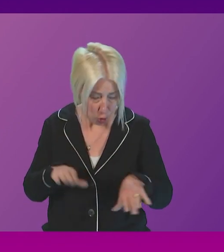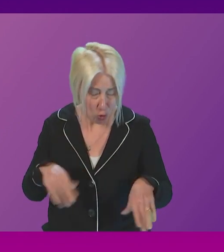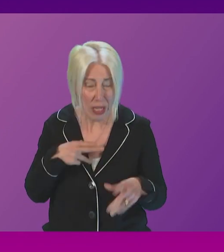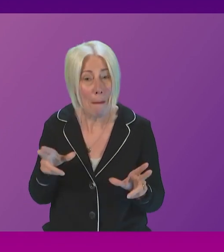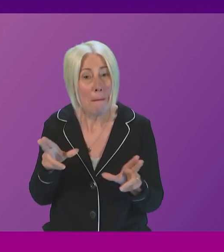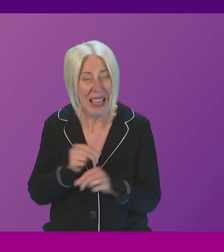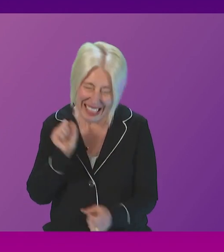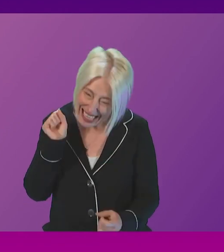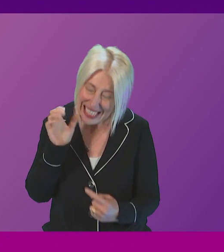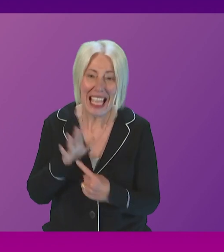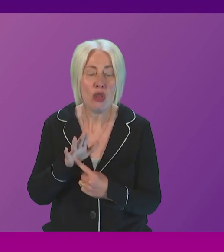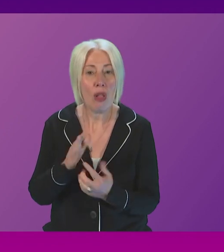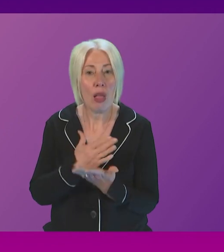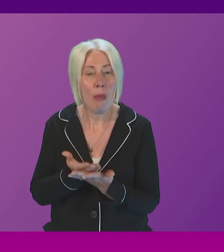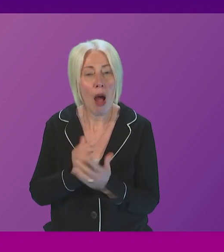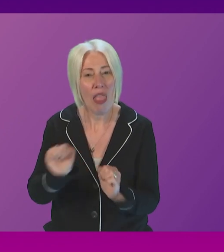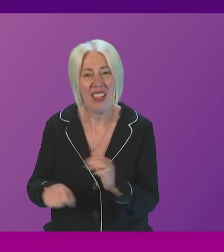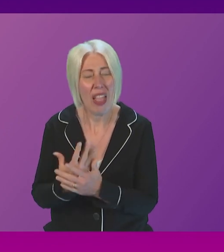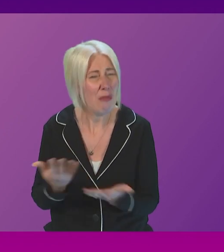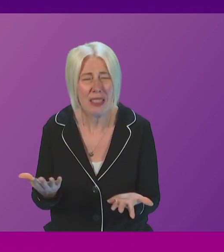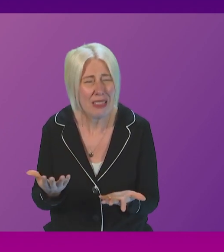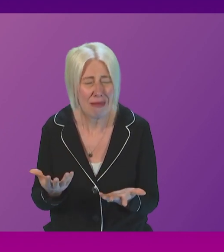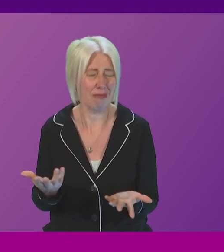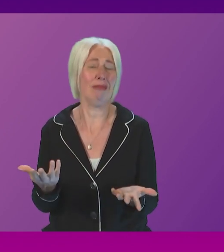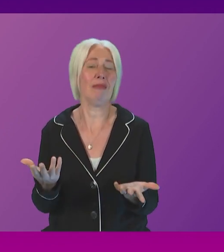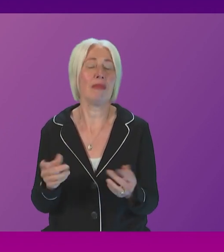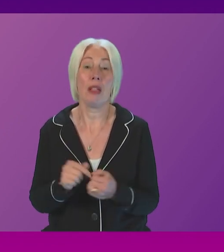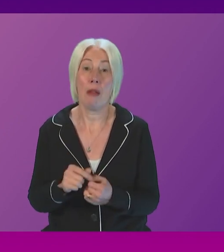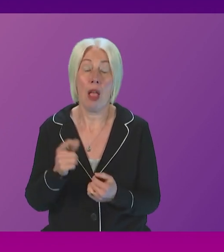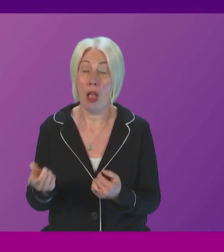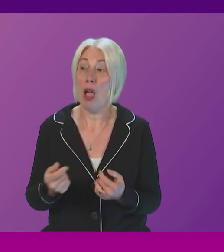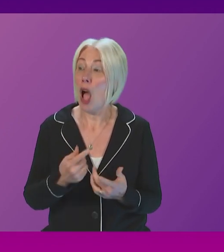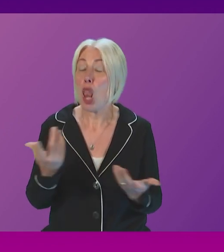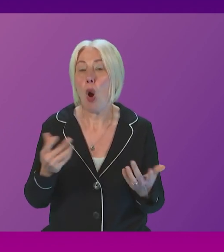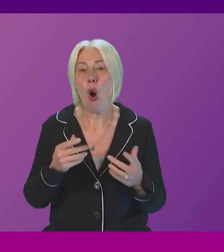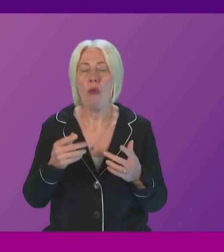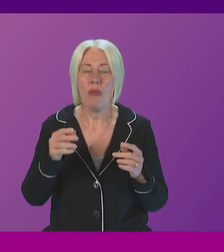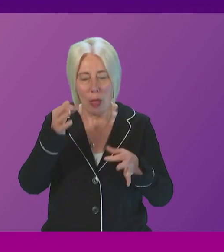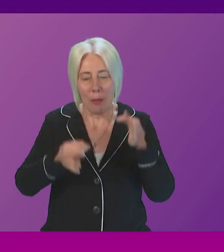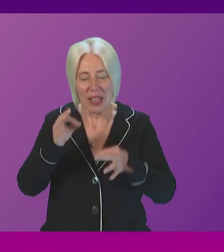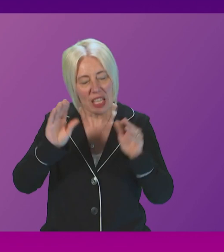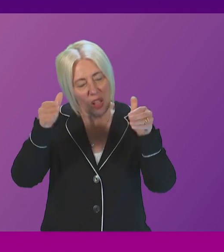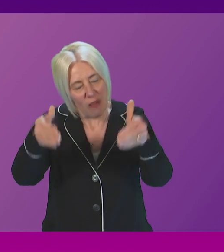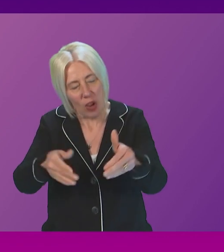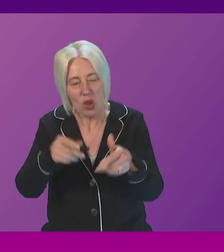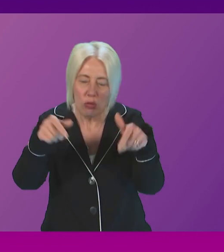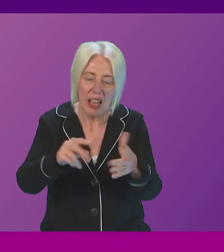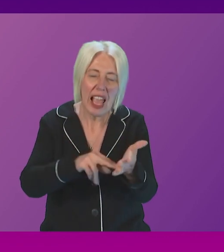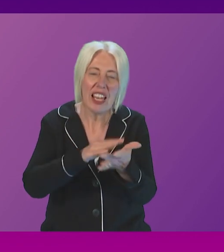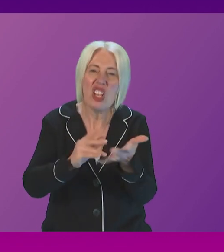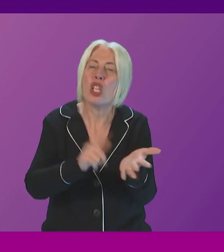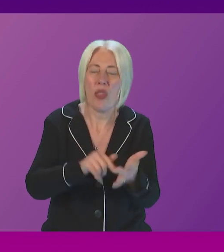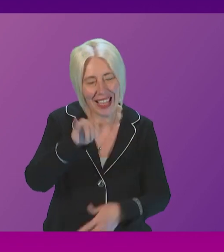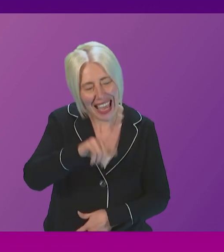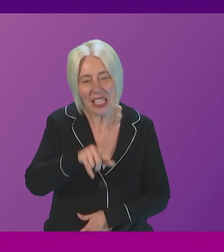missed an essential part of their development. Whilst a lot of the political focus has rightly been on NHS Lothian, we must also